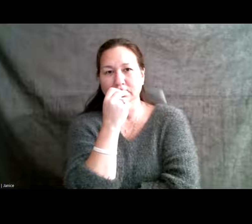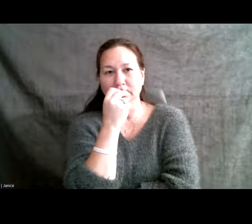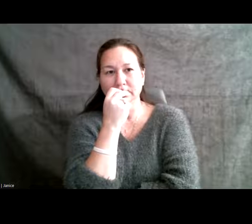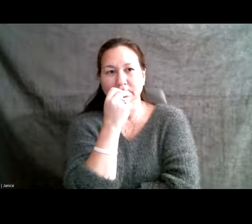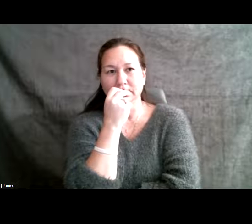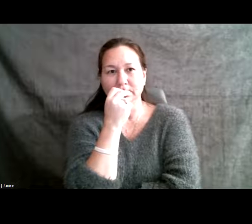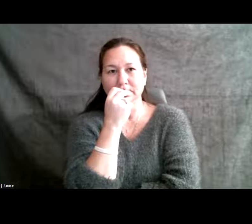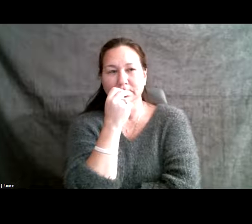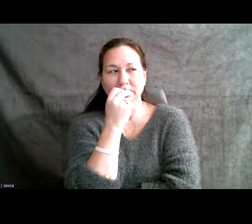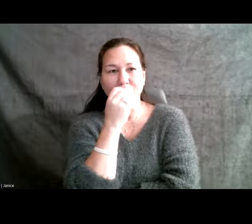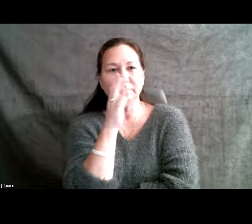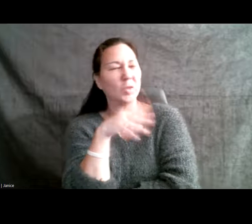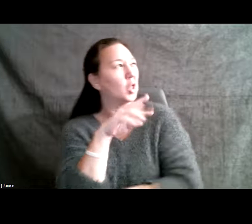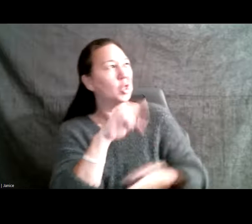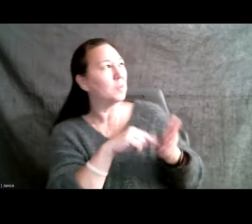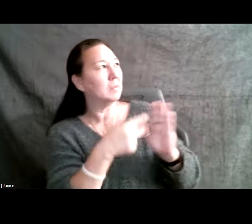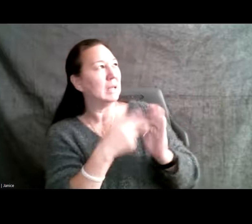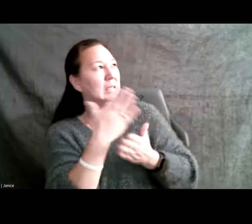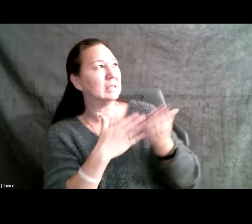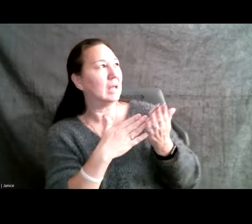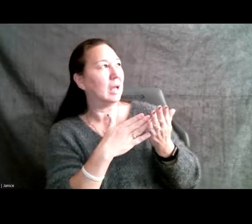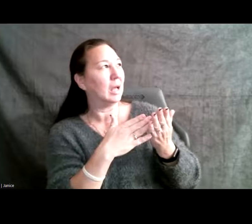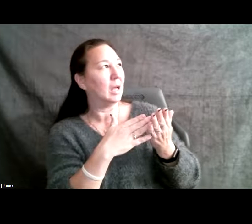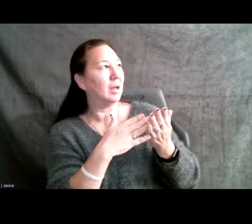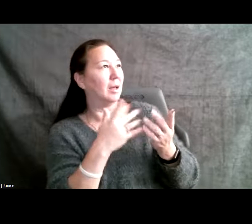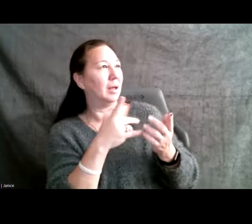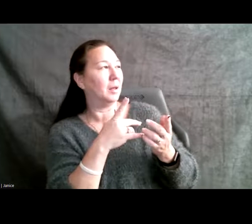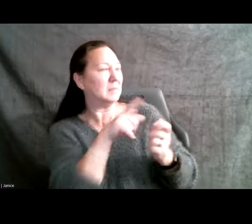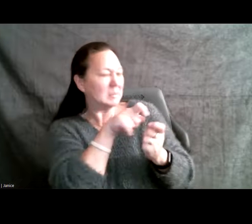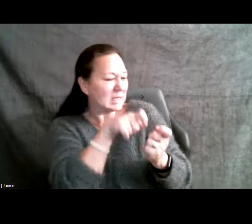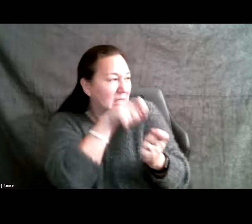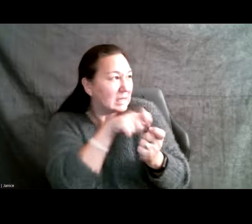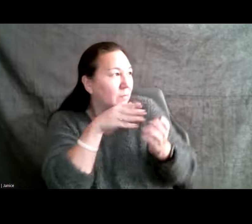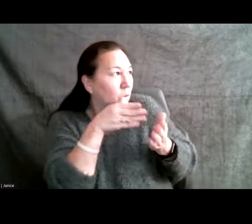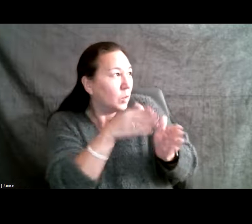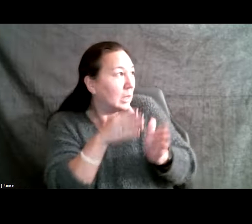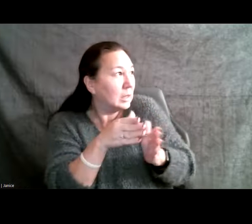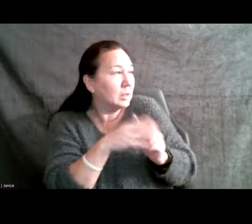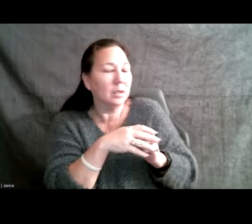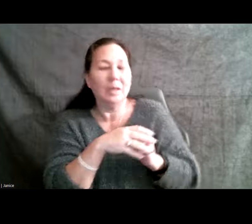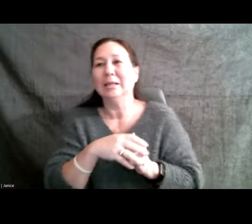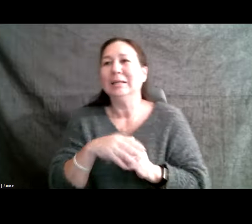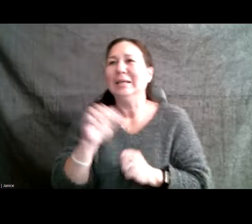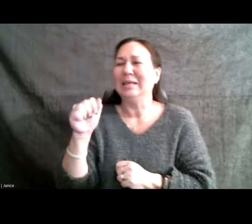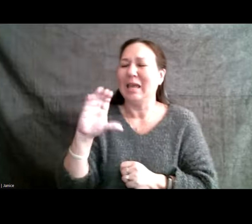You mean some sort of quantifying way? Yeah, Cheryl, like how, you know,